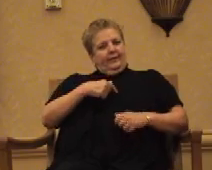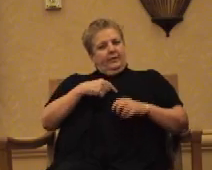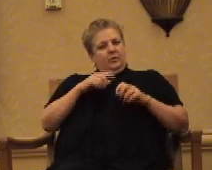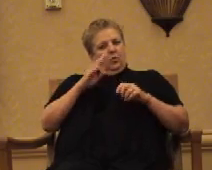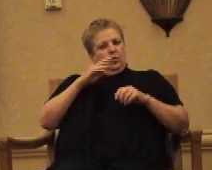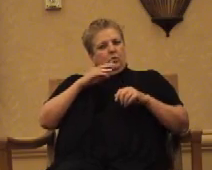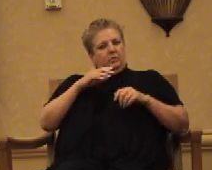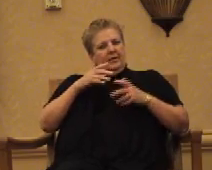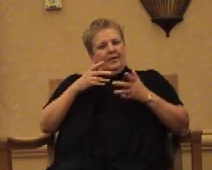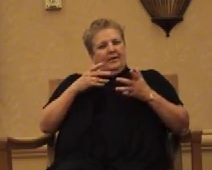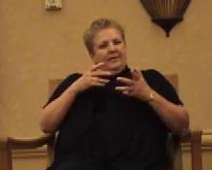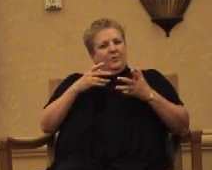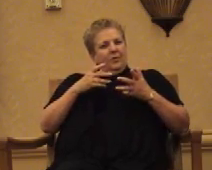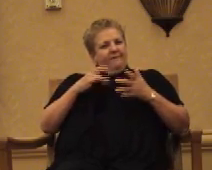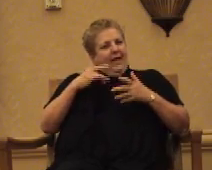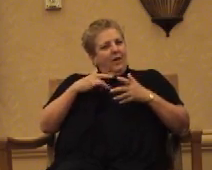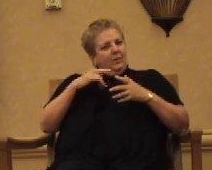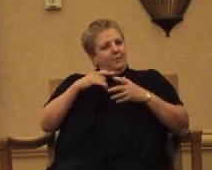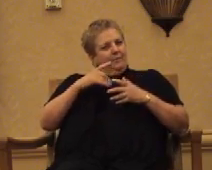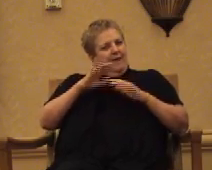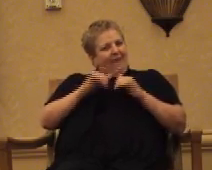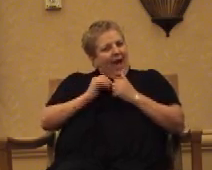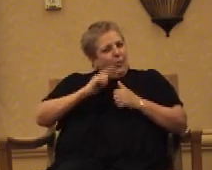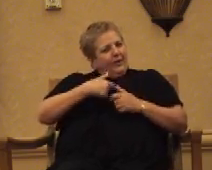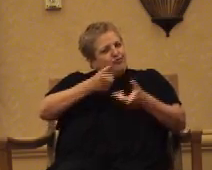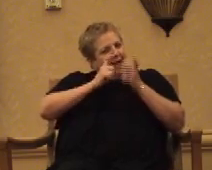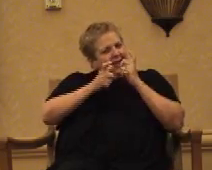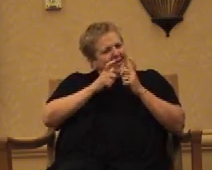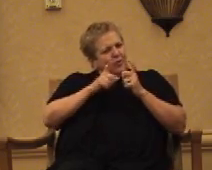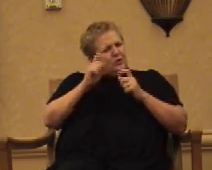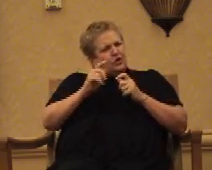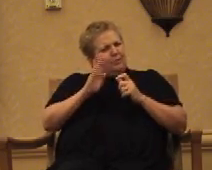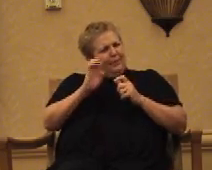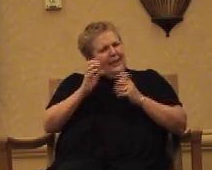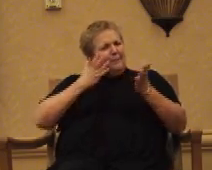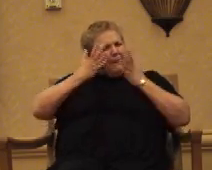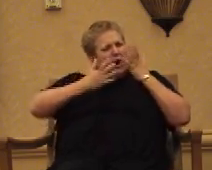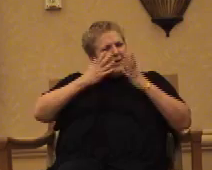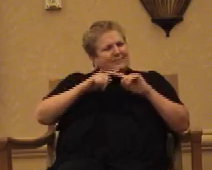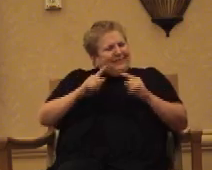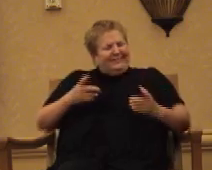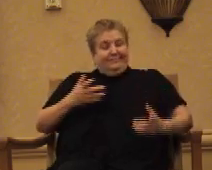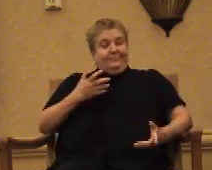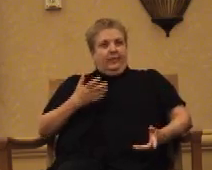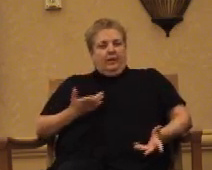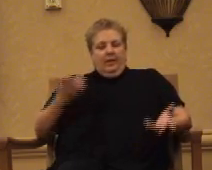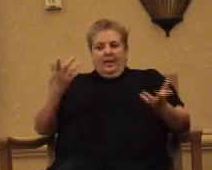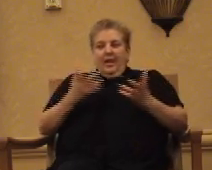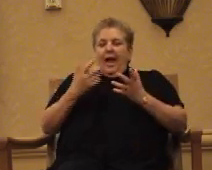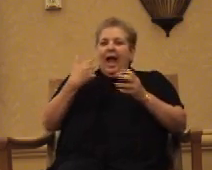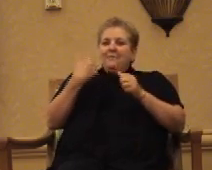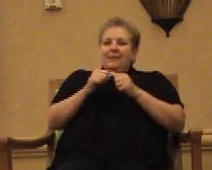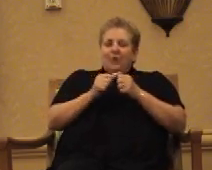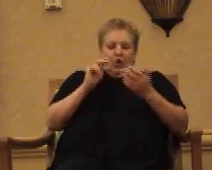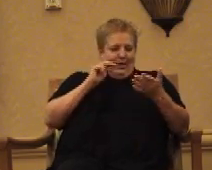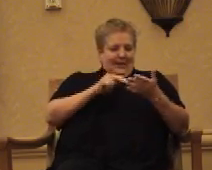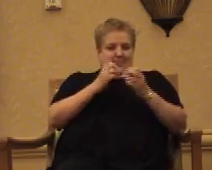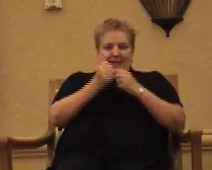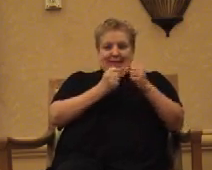of that. But I was proud of it, and went through the, I ran across the yearbook recently, and there's pictures of me in doing